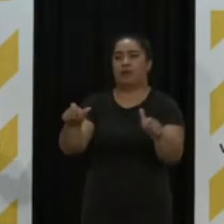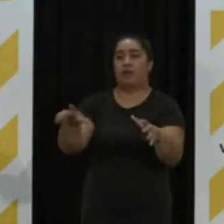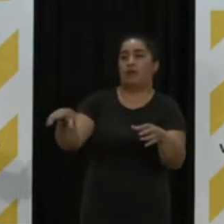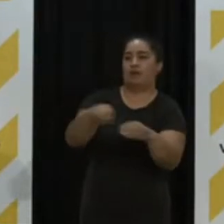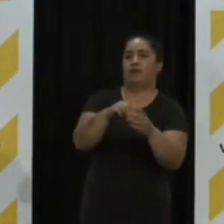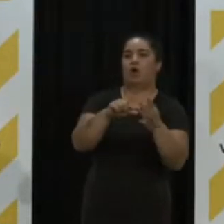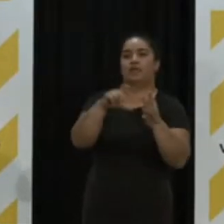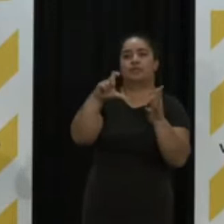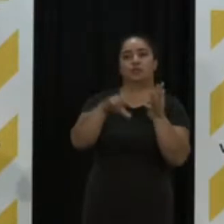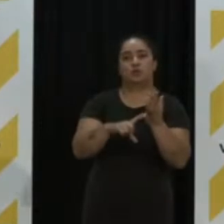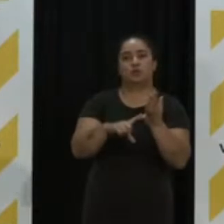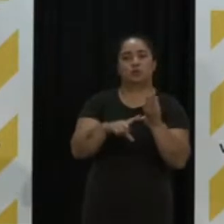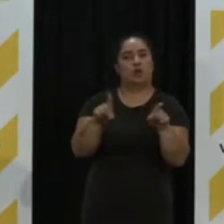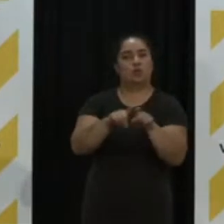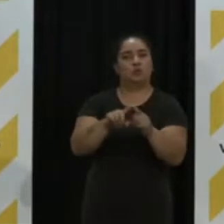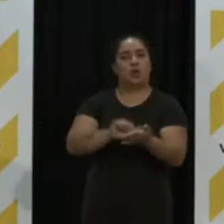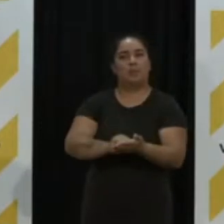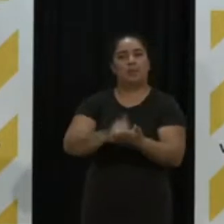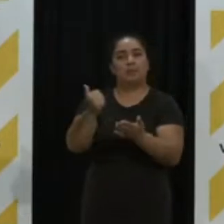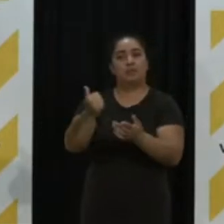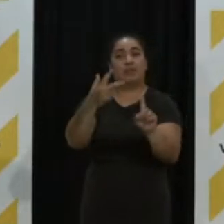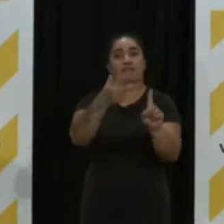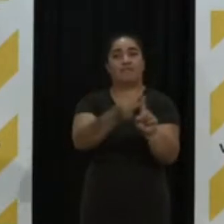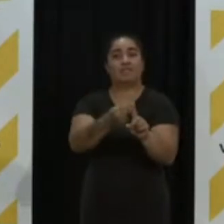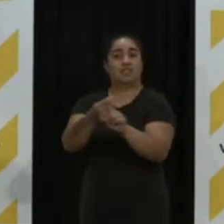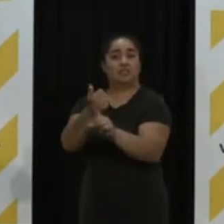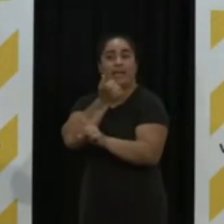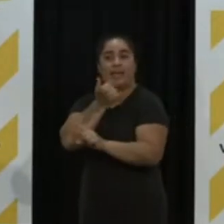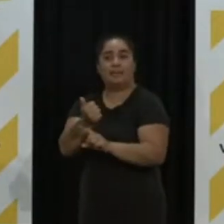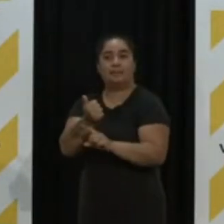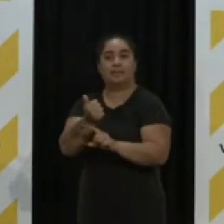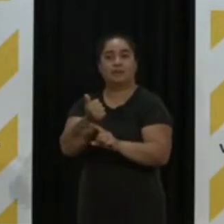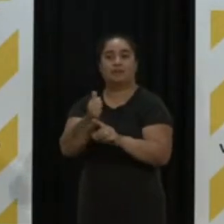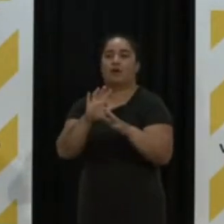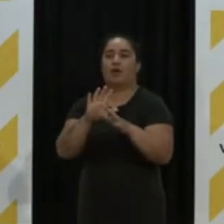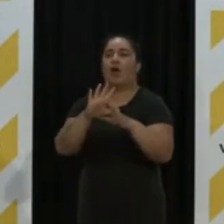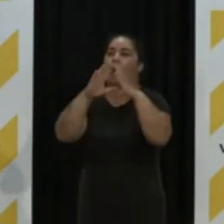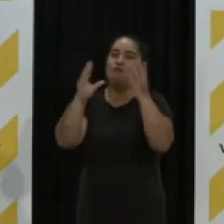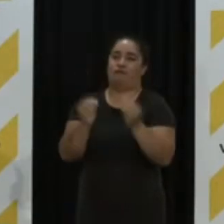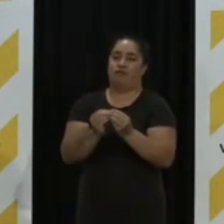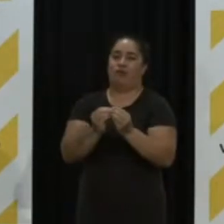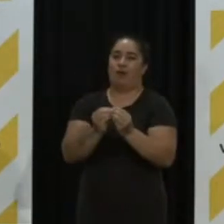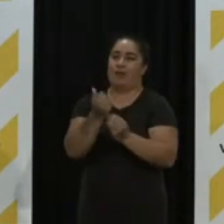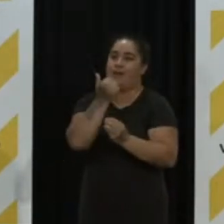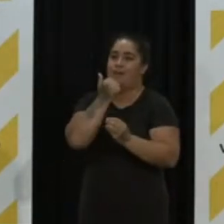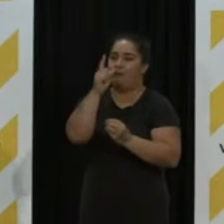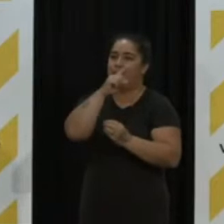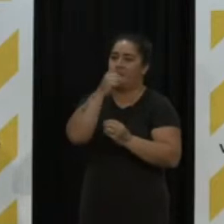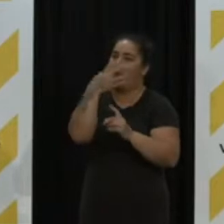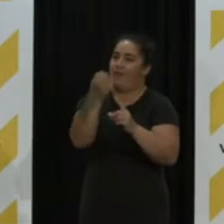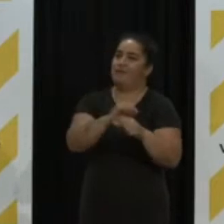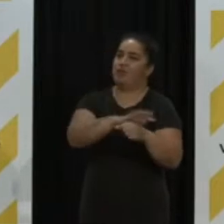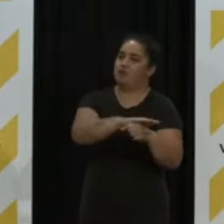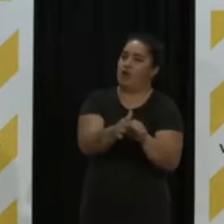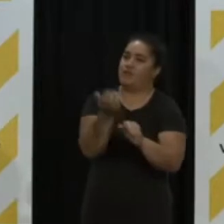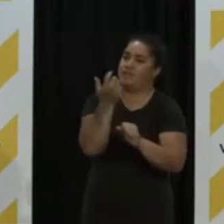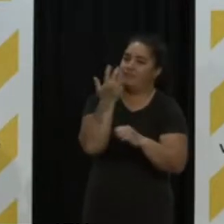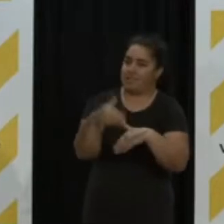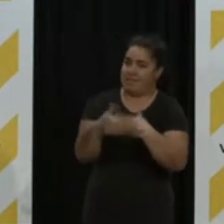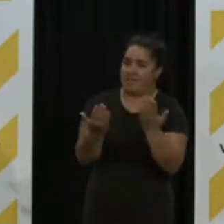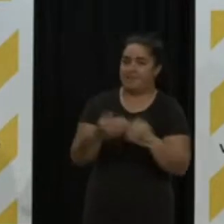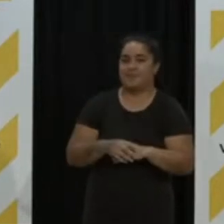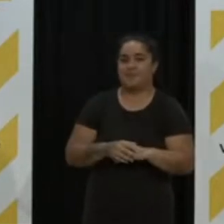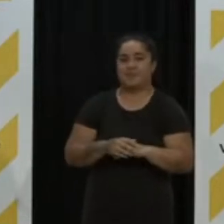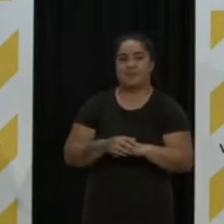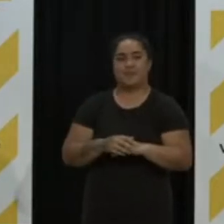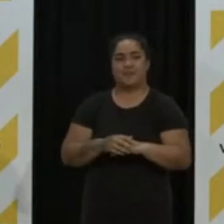of course, we also publish every day the vaccination status of our overall cases for the day. But it's just the very small numbers with deaths. Okay, sorry, I'll come to the